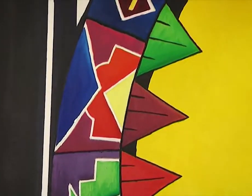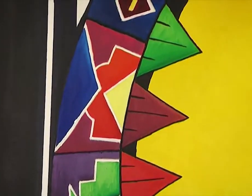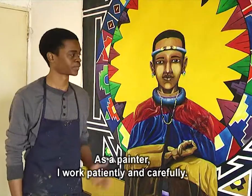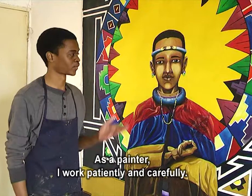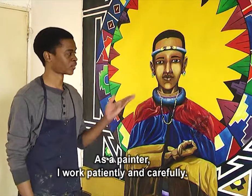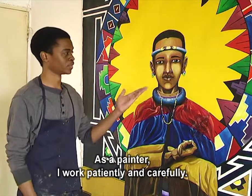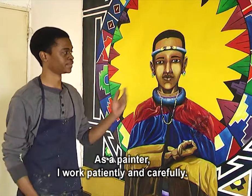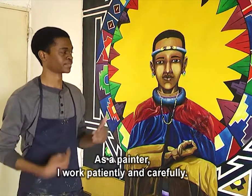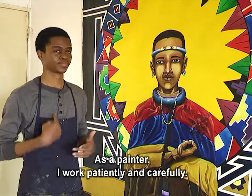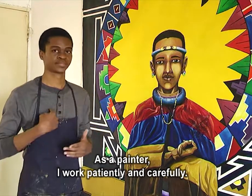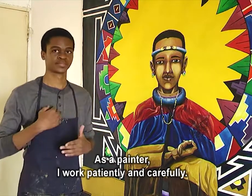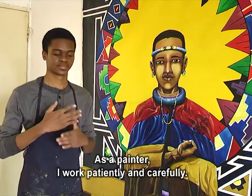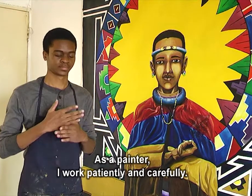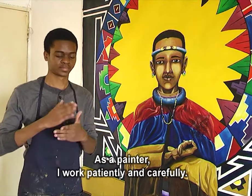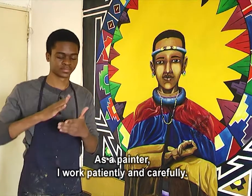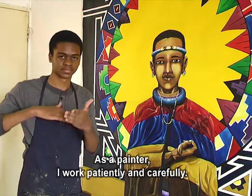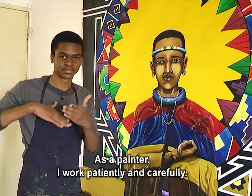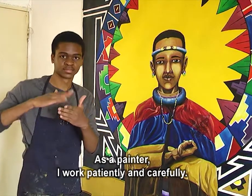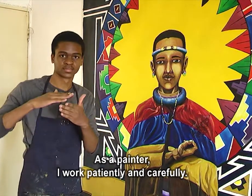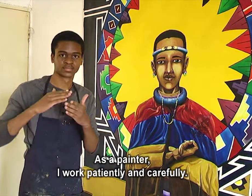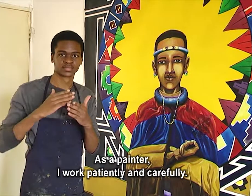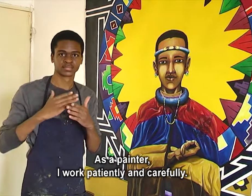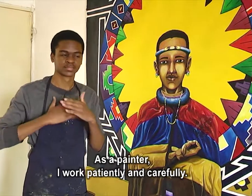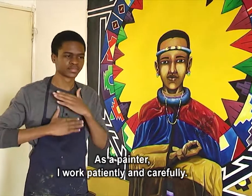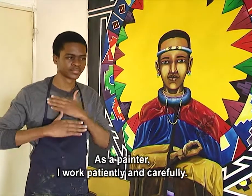As a painter, I work patiently and carefully.